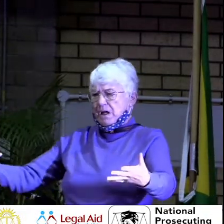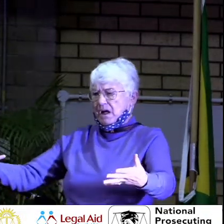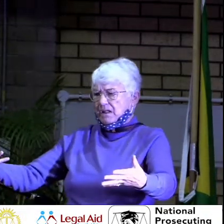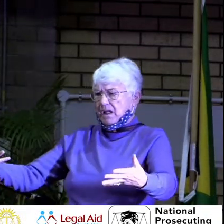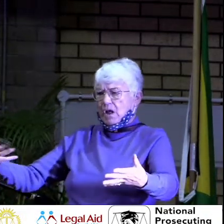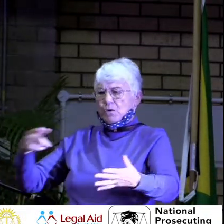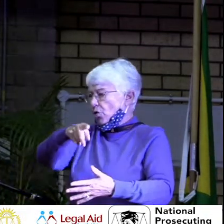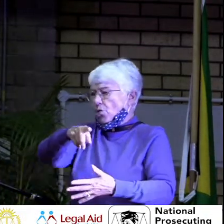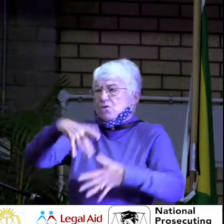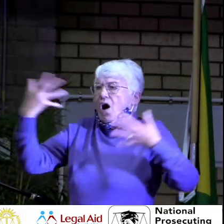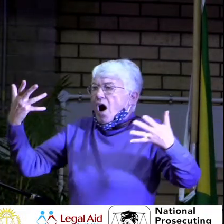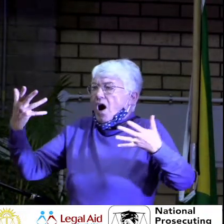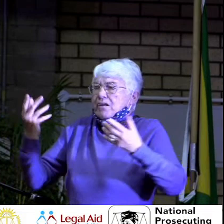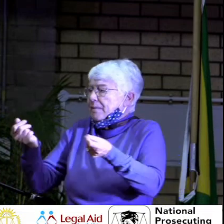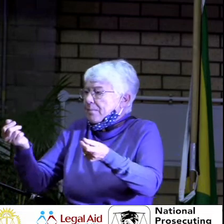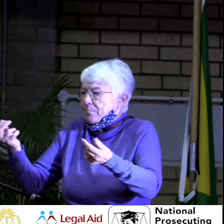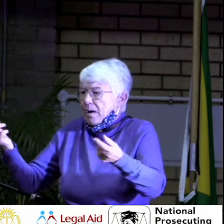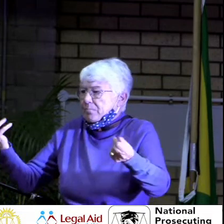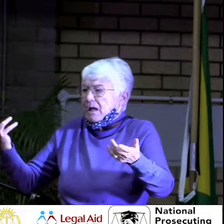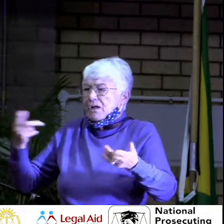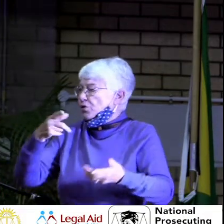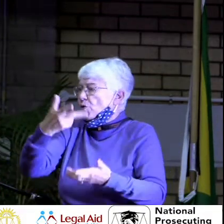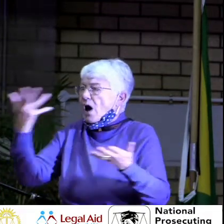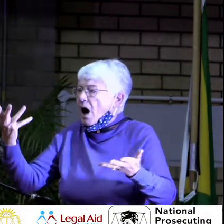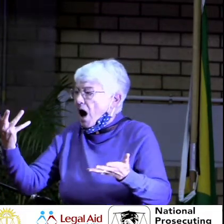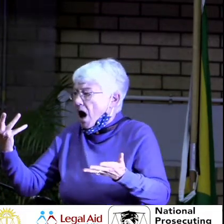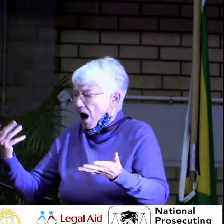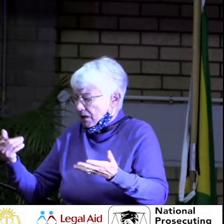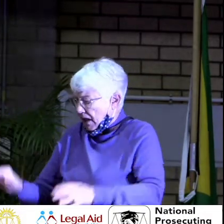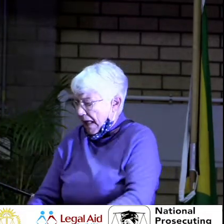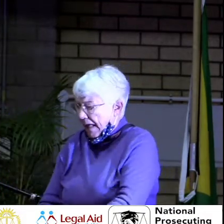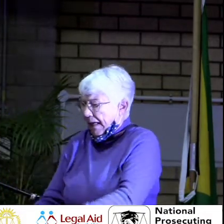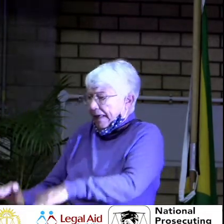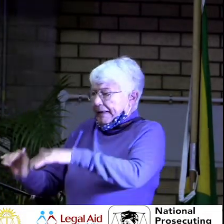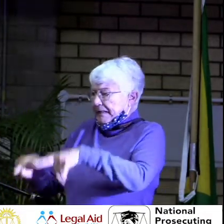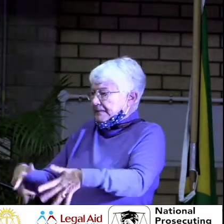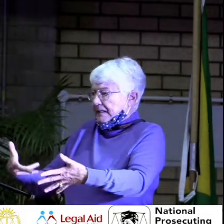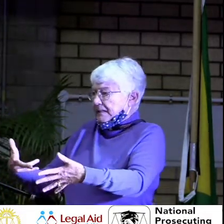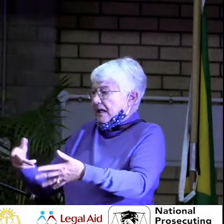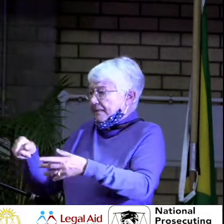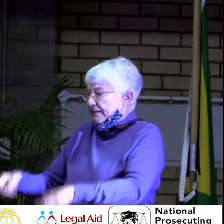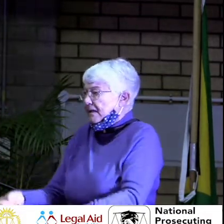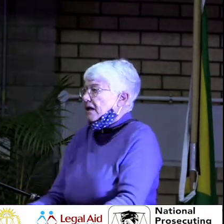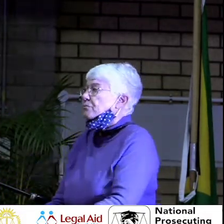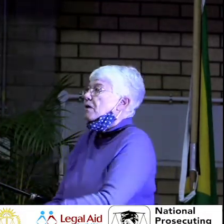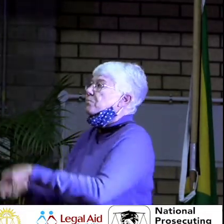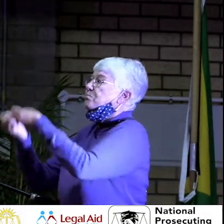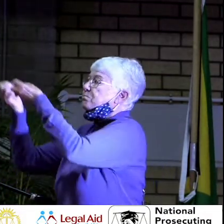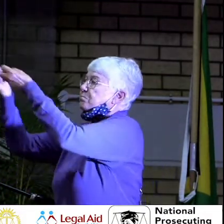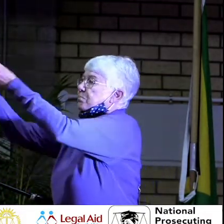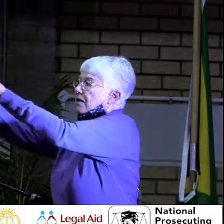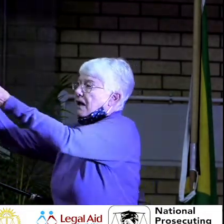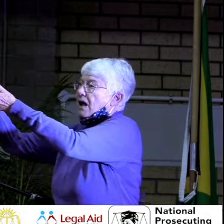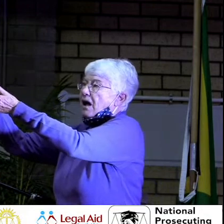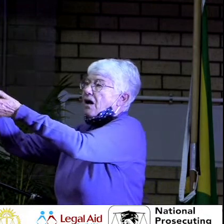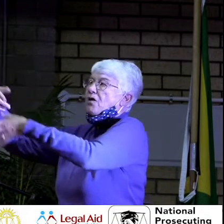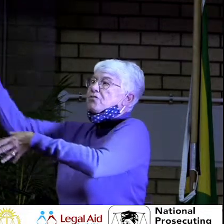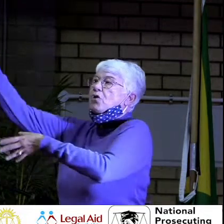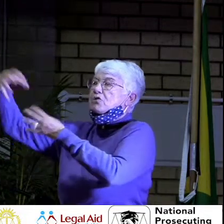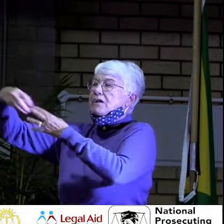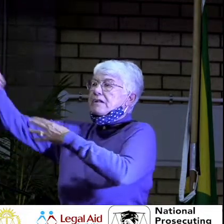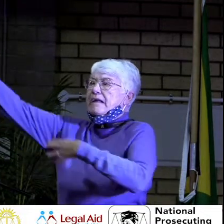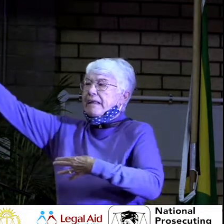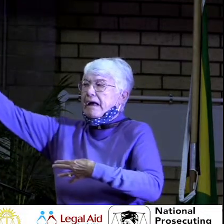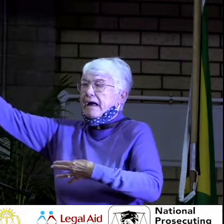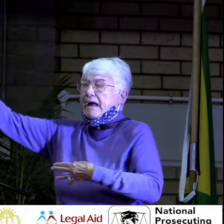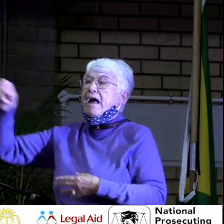know for the rest of their lives that this child wasn't supposed to be a doctor. Die kind is 'n kind van rape is